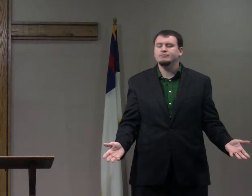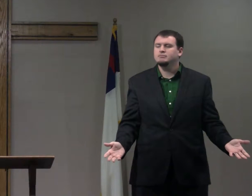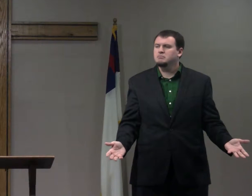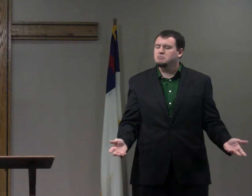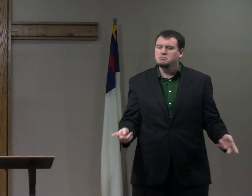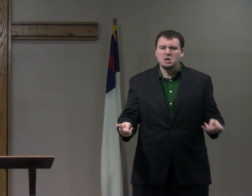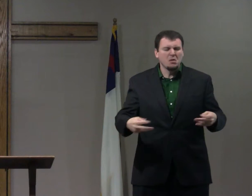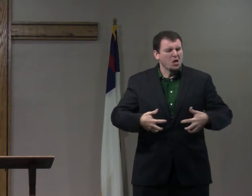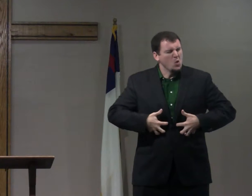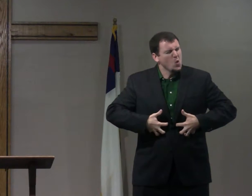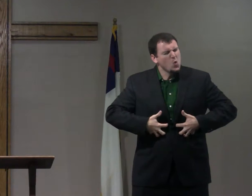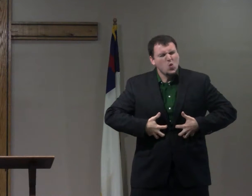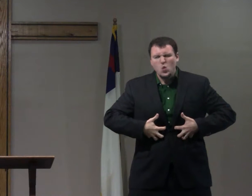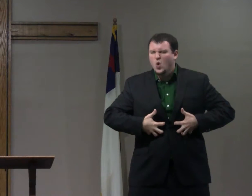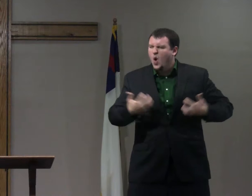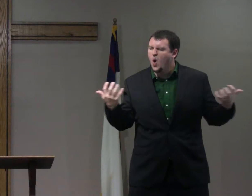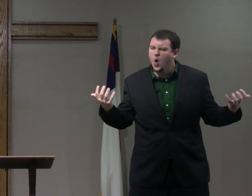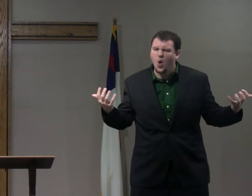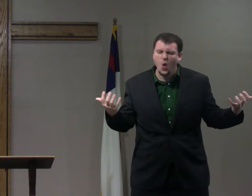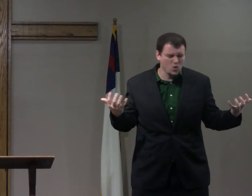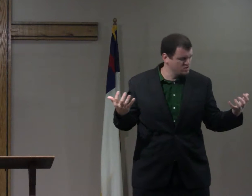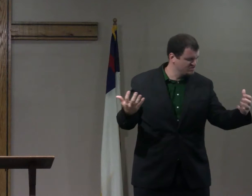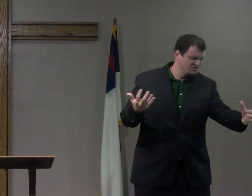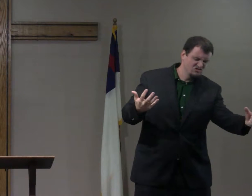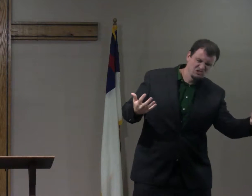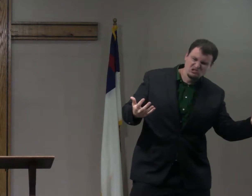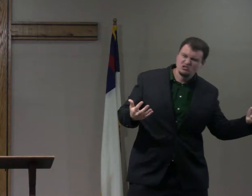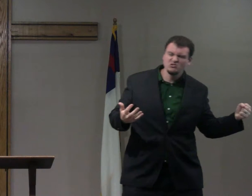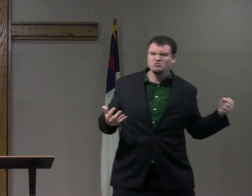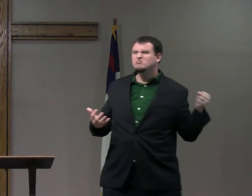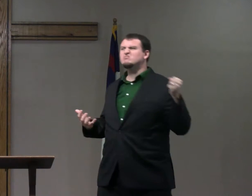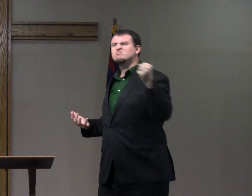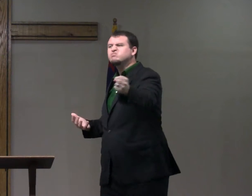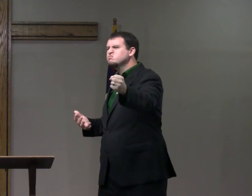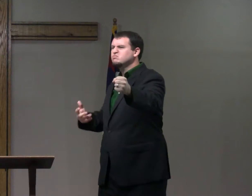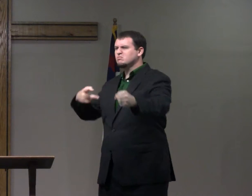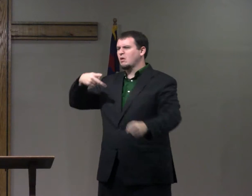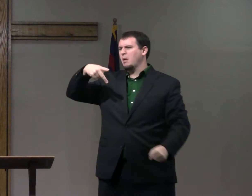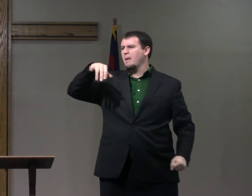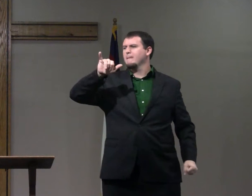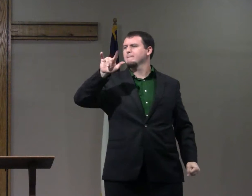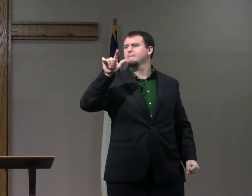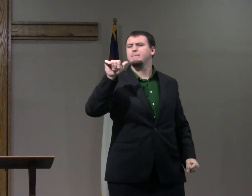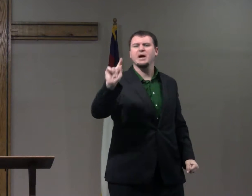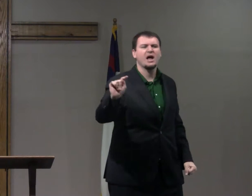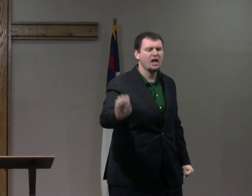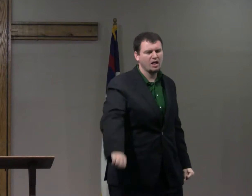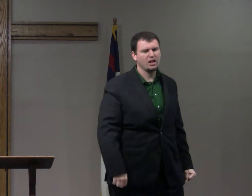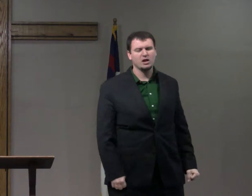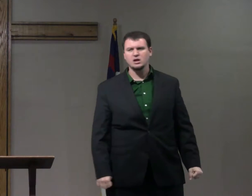And he doesn't say anything. And the people were angry and they took him to Pilate.